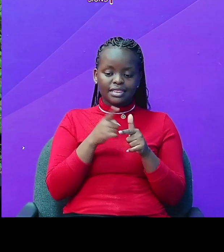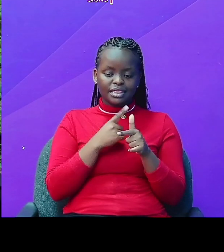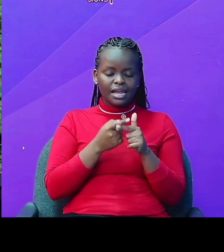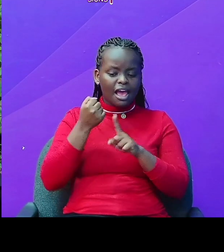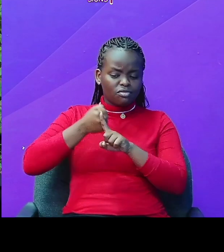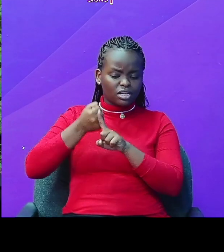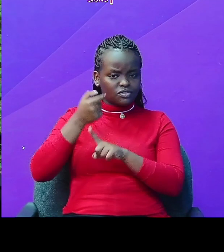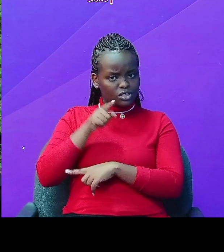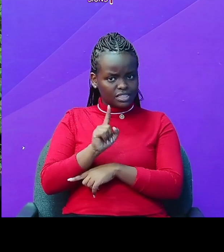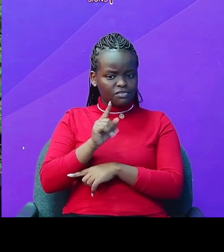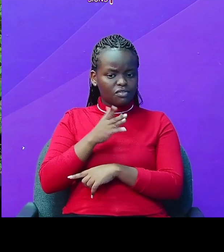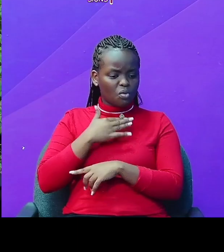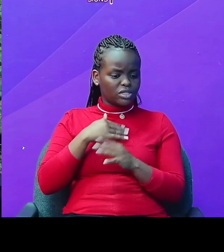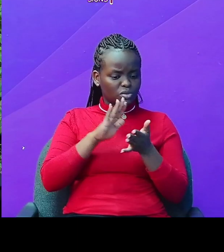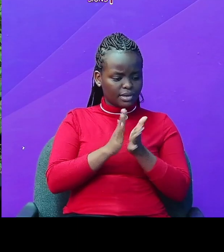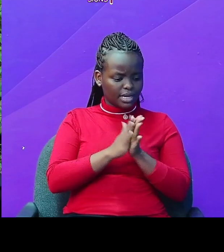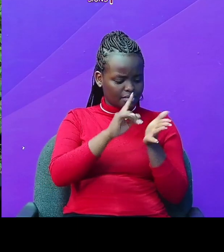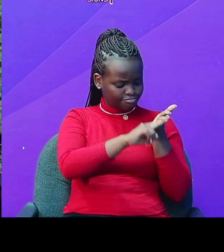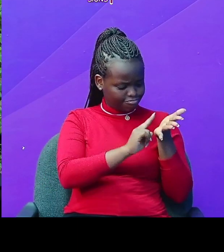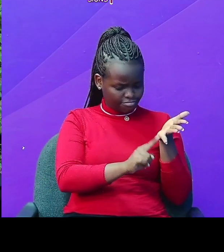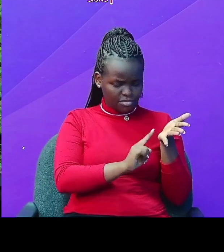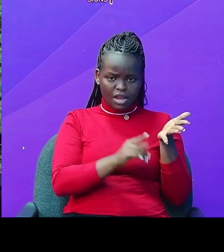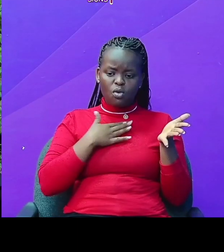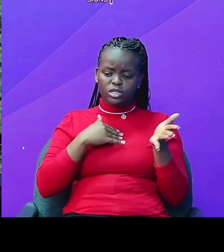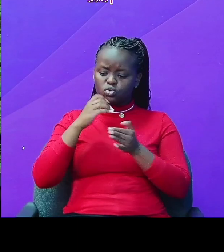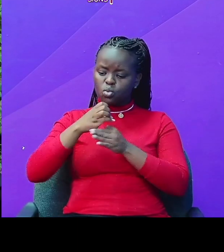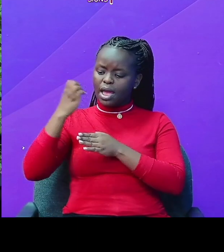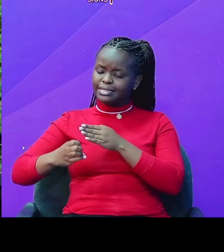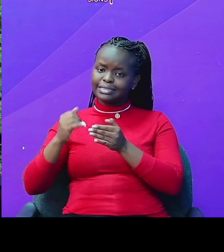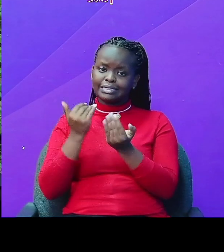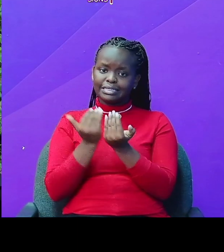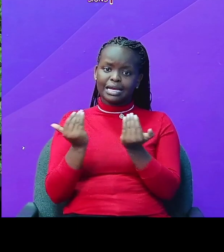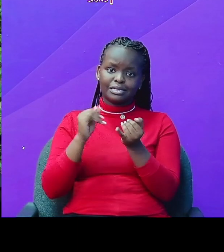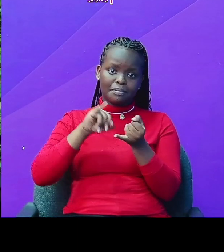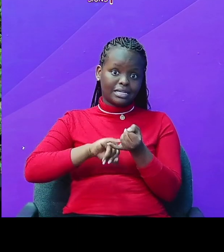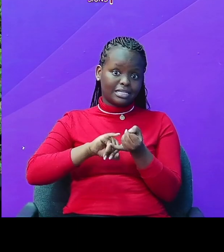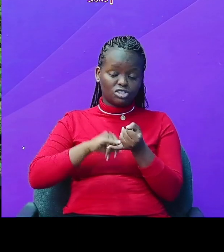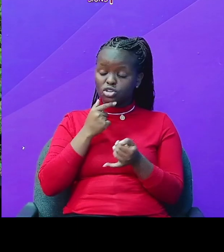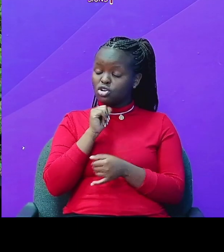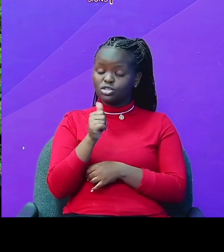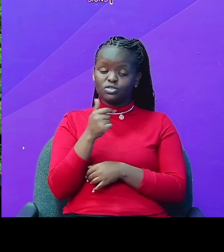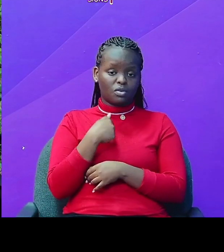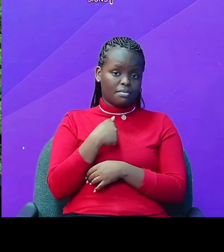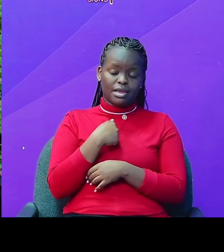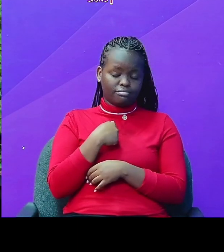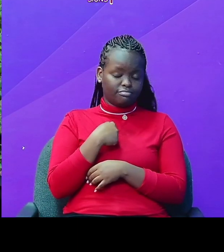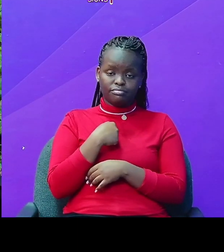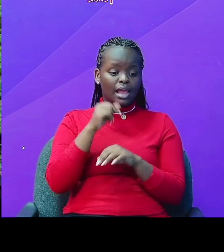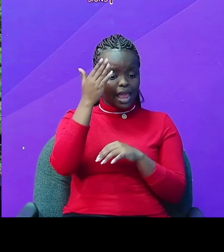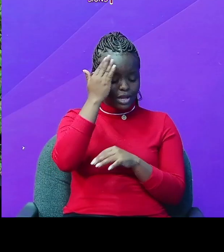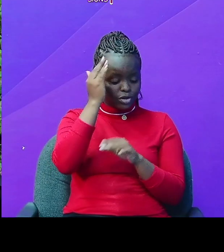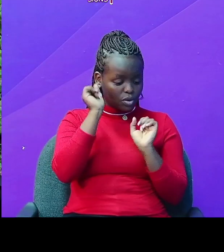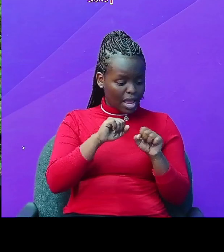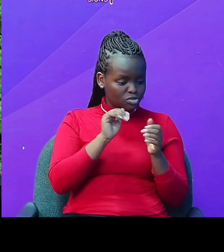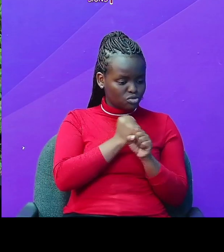say, like, I want to do this, and I want to end child marriage. Child marriage is not for me. I know I am good in this. I know I want to do